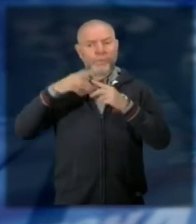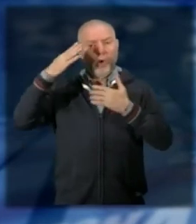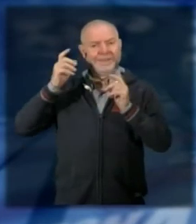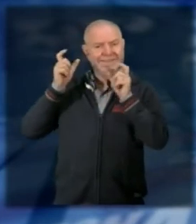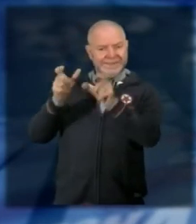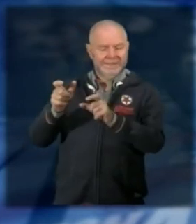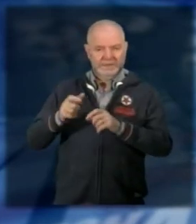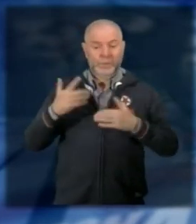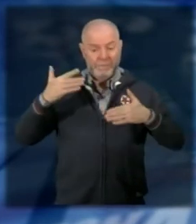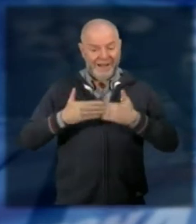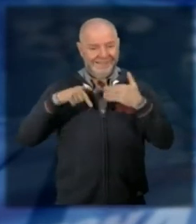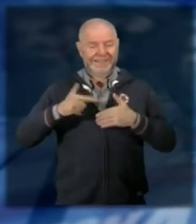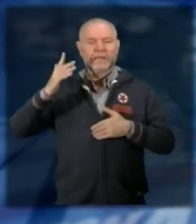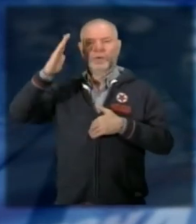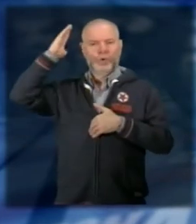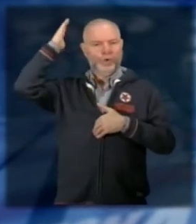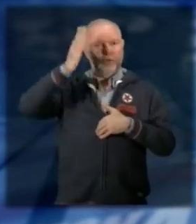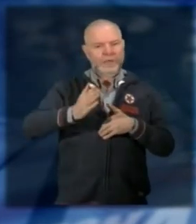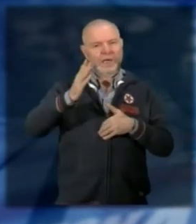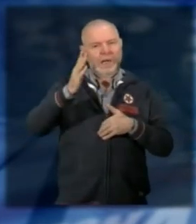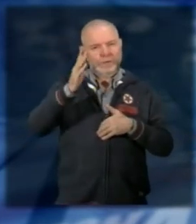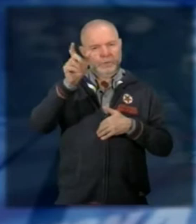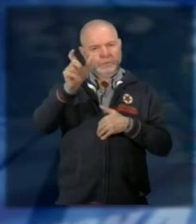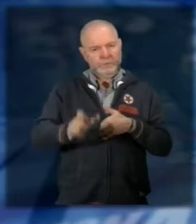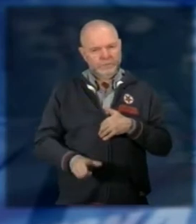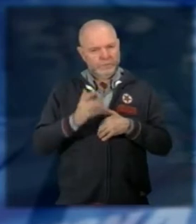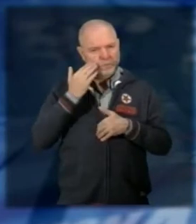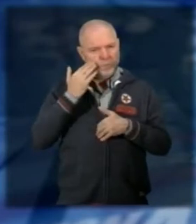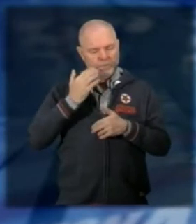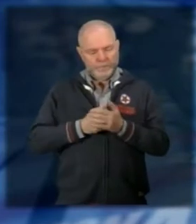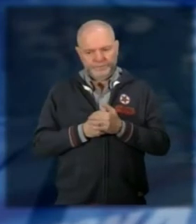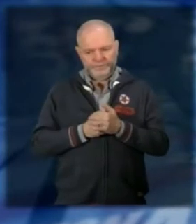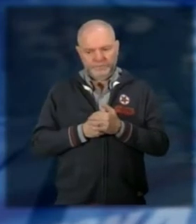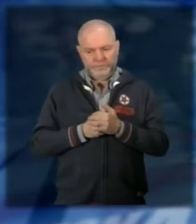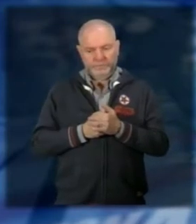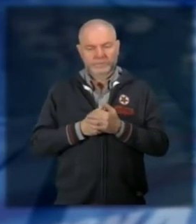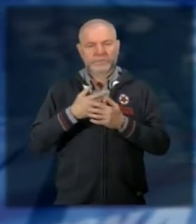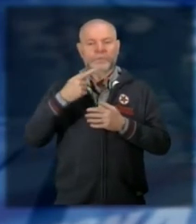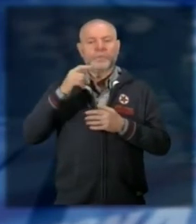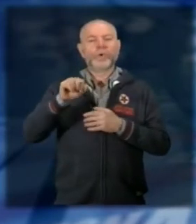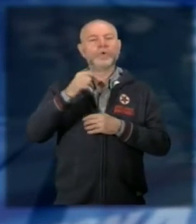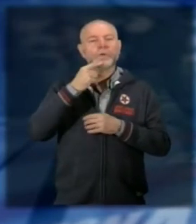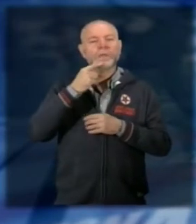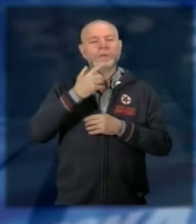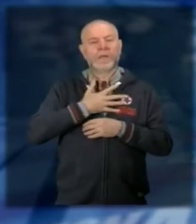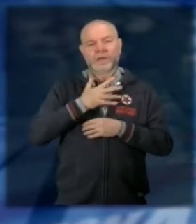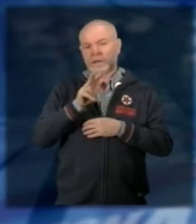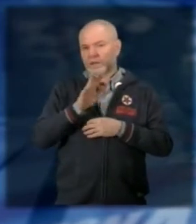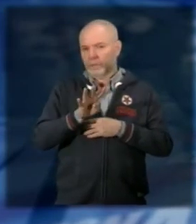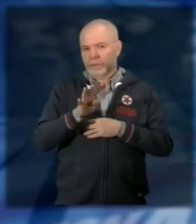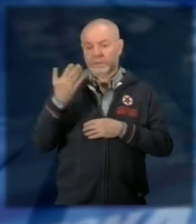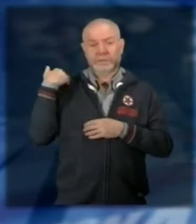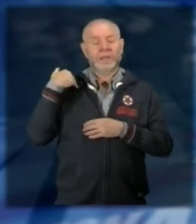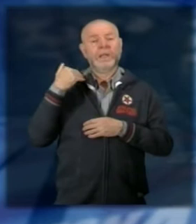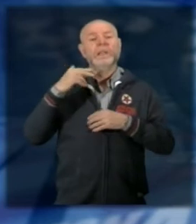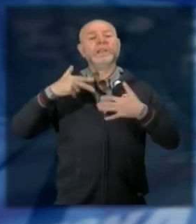This morning, at the end of the meeting, the sentence of the group Elena Cerioti in front of the 34-year-old who last